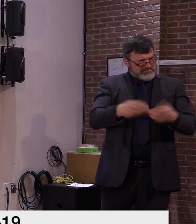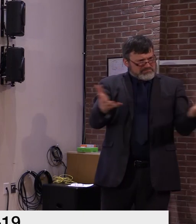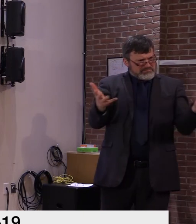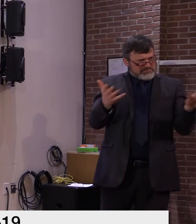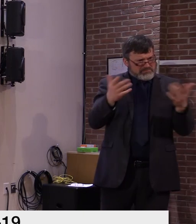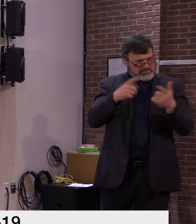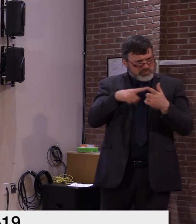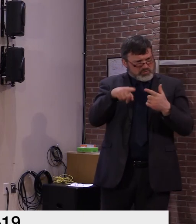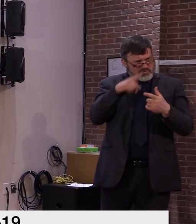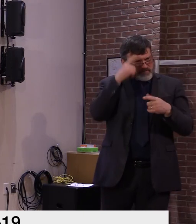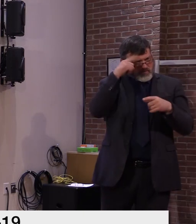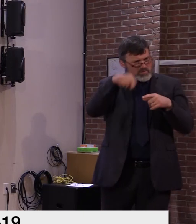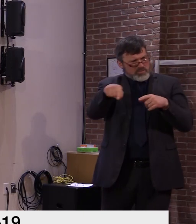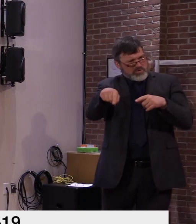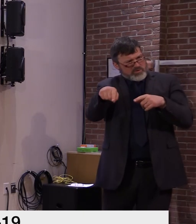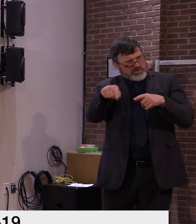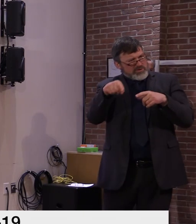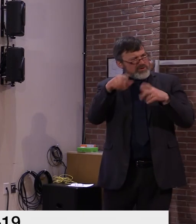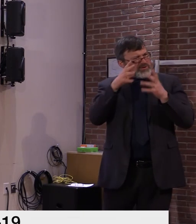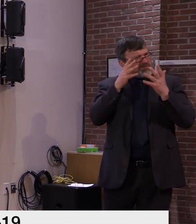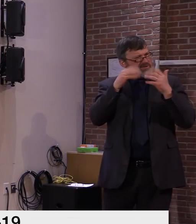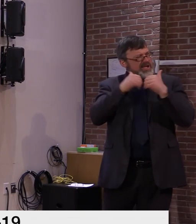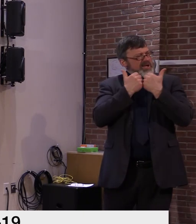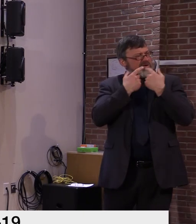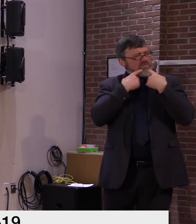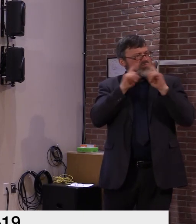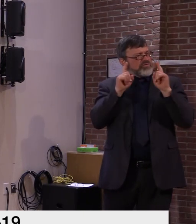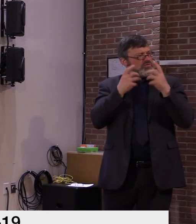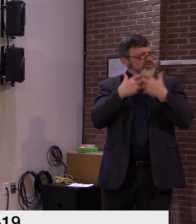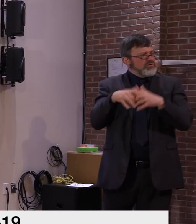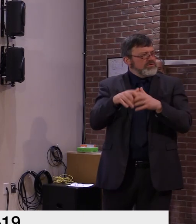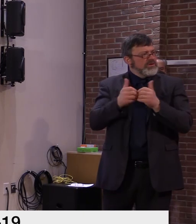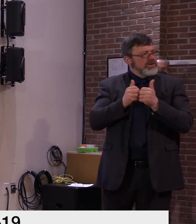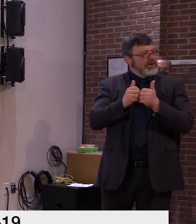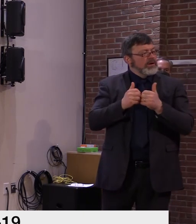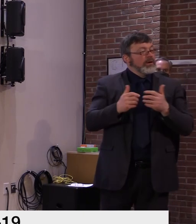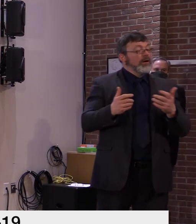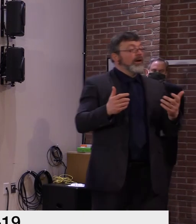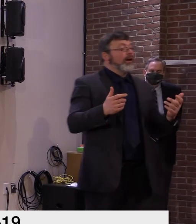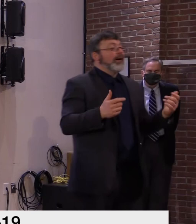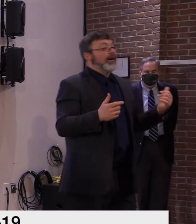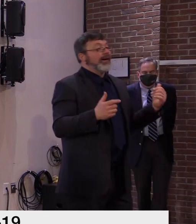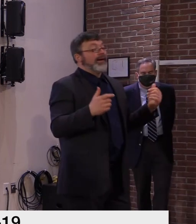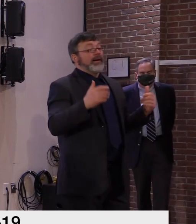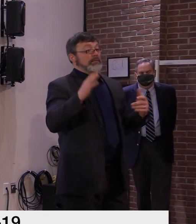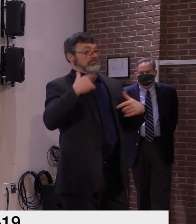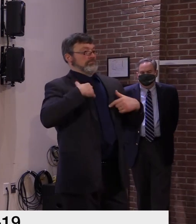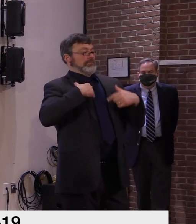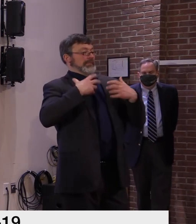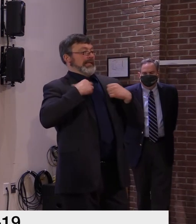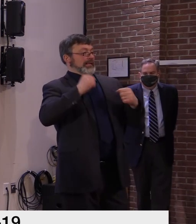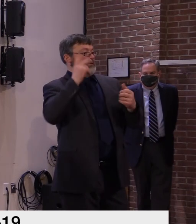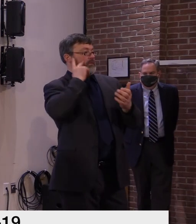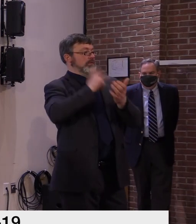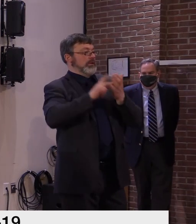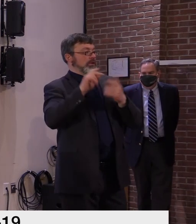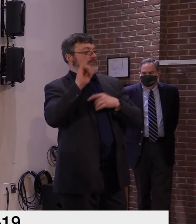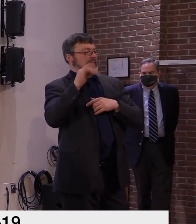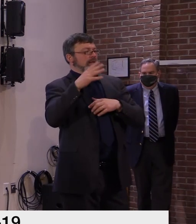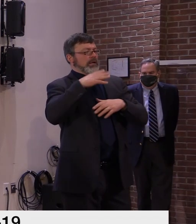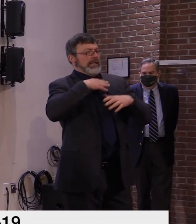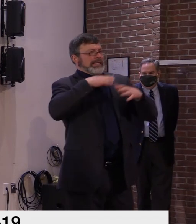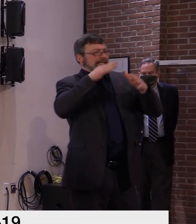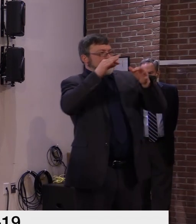of, you know, what we've done during the pandemic is loosen up eligibility quite